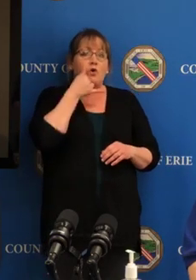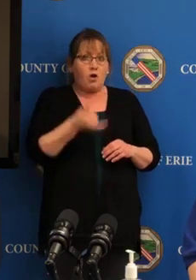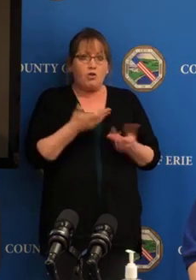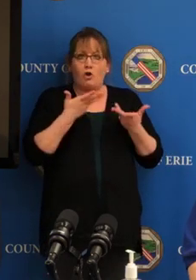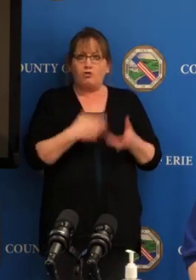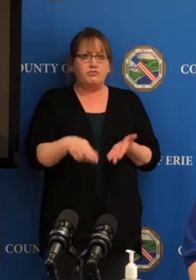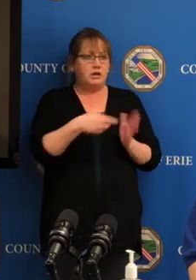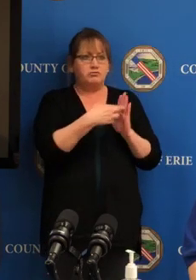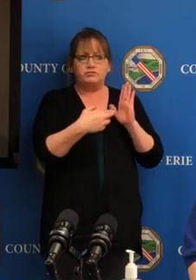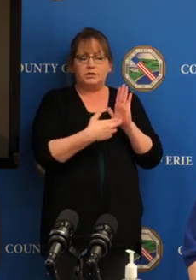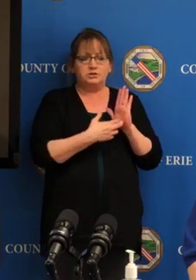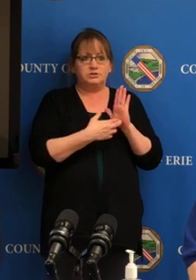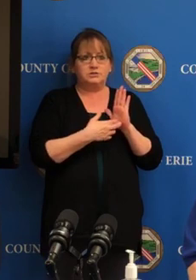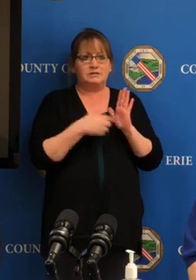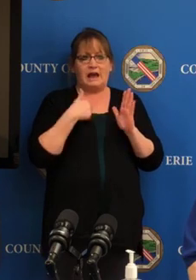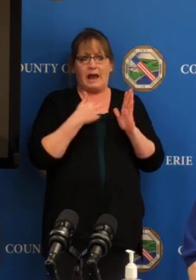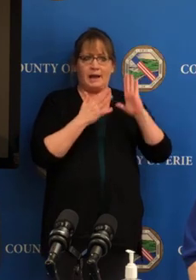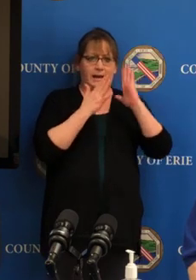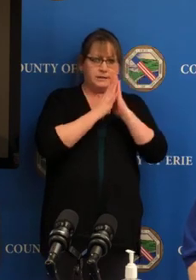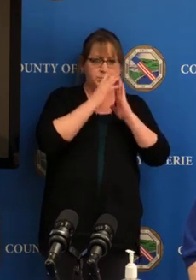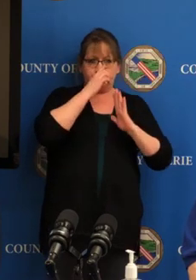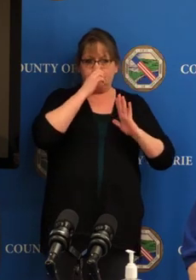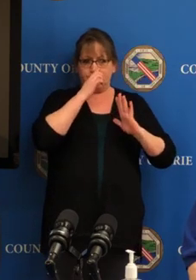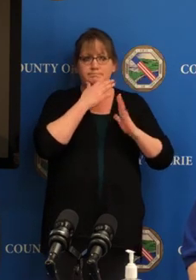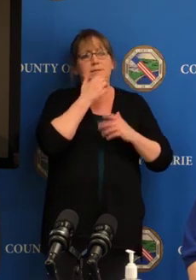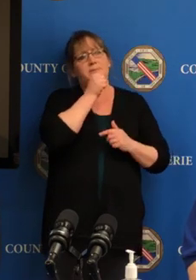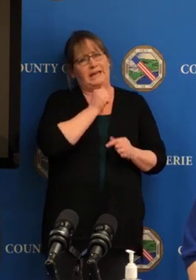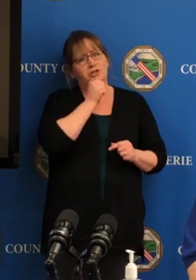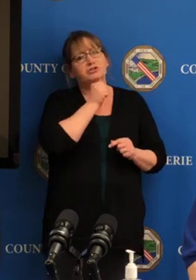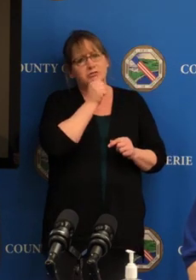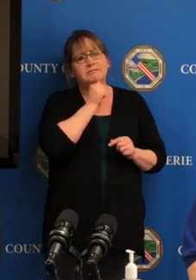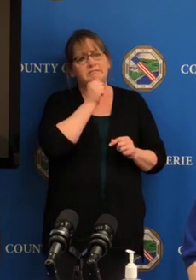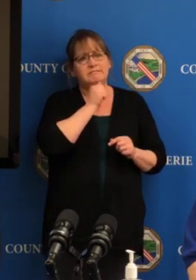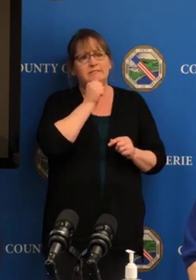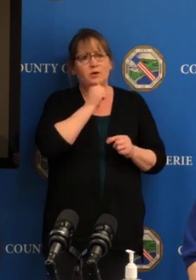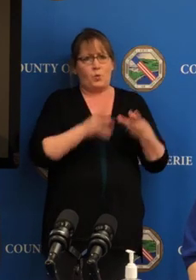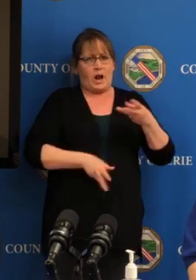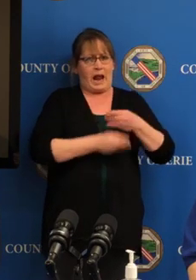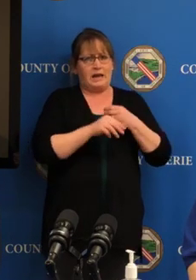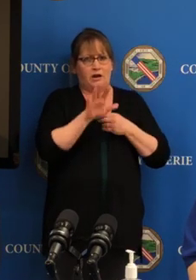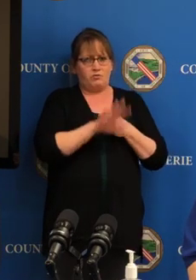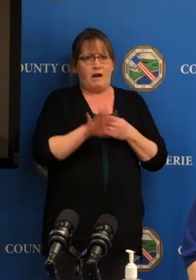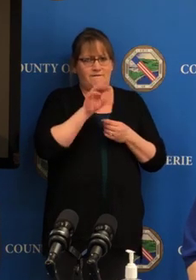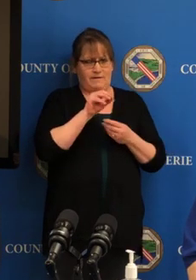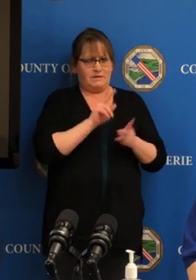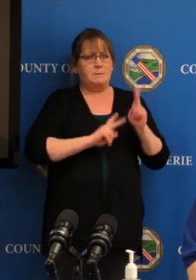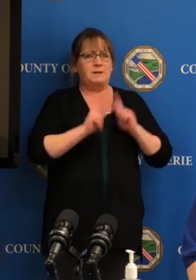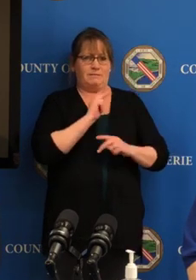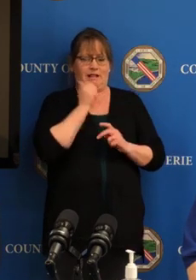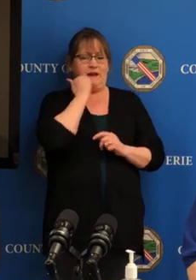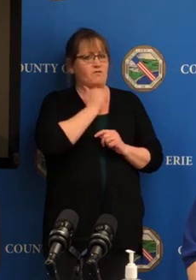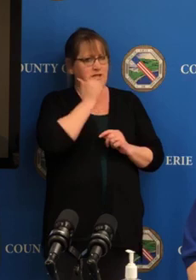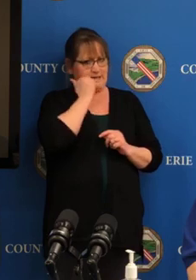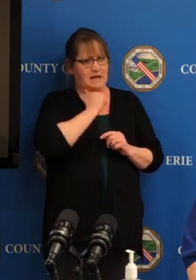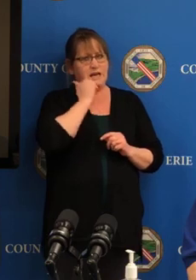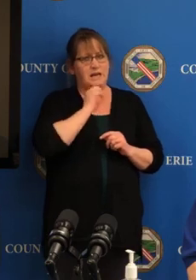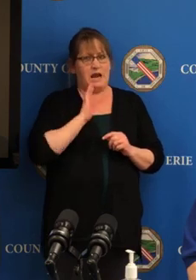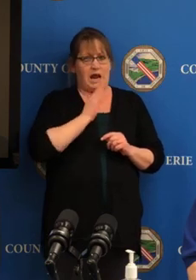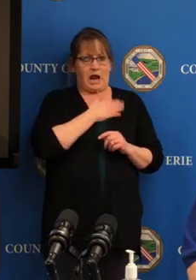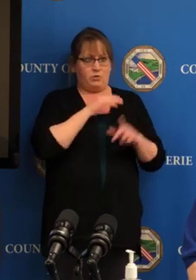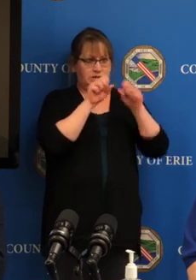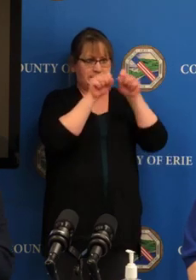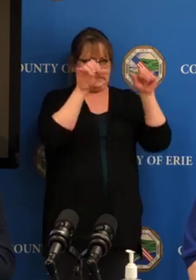already registered, that I ask that you do please be patient. We're adding on about 50 people a day. The system